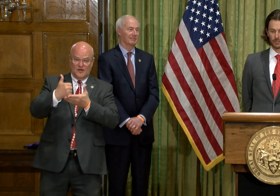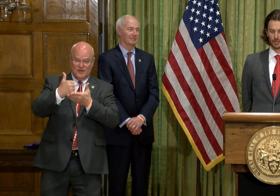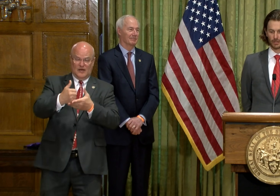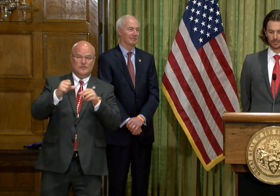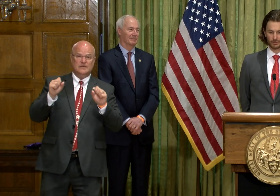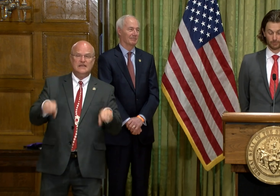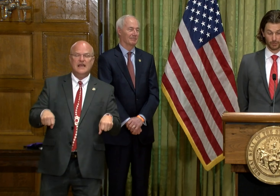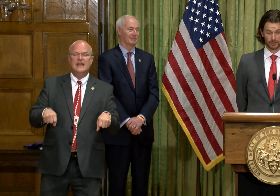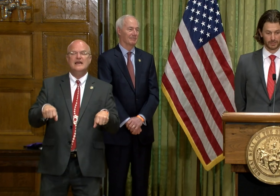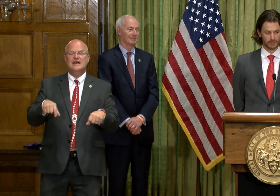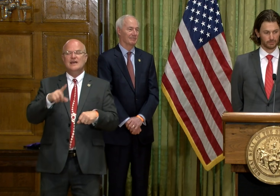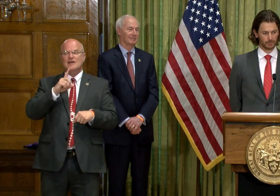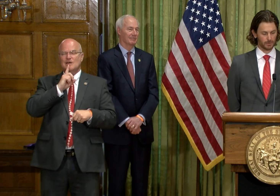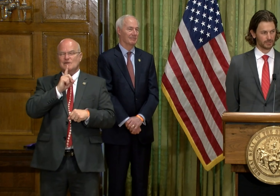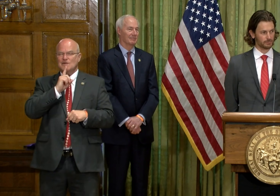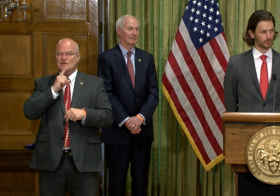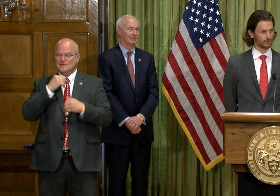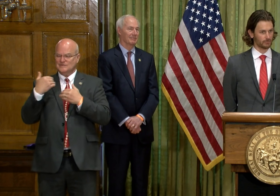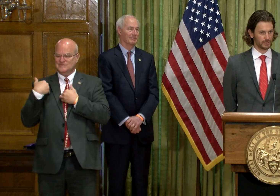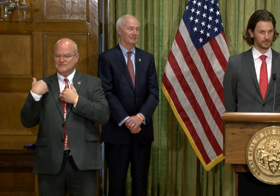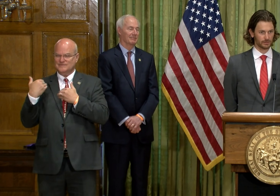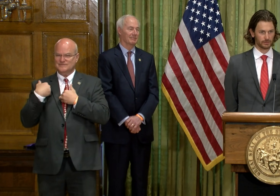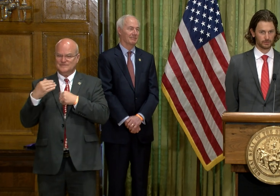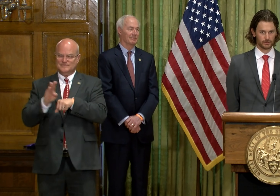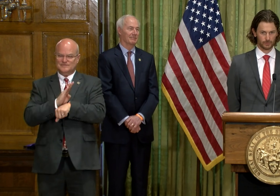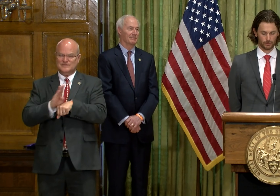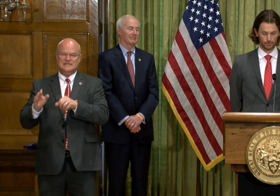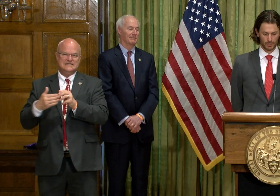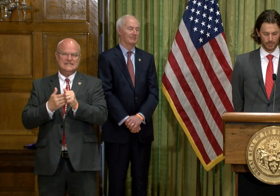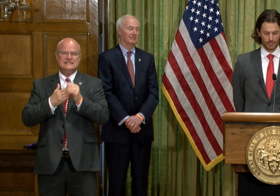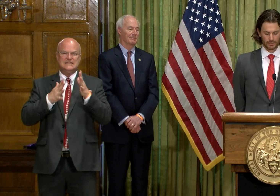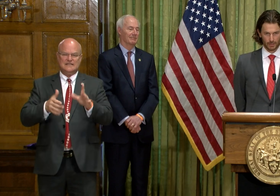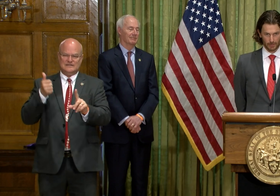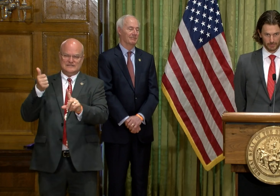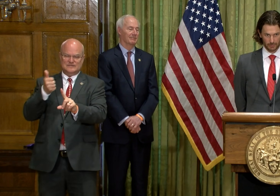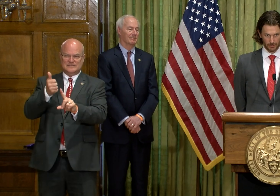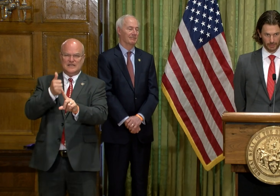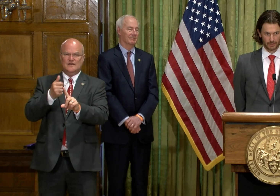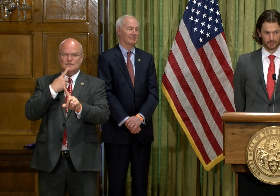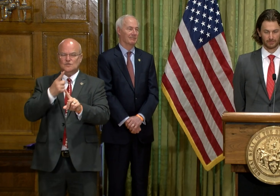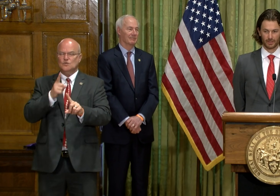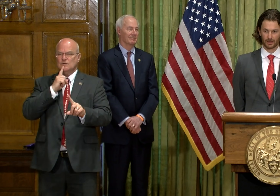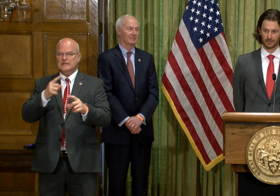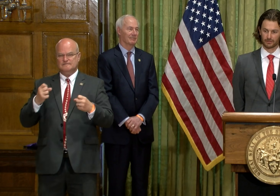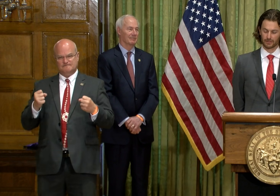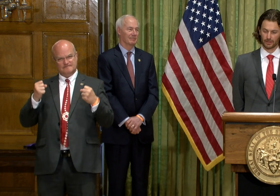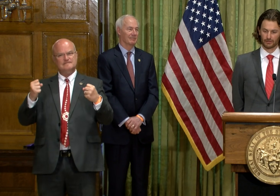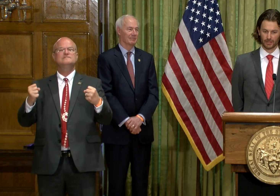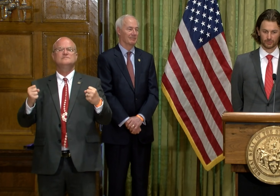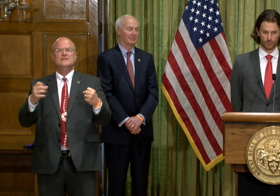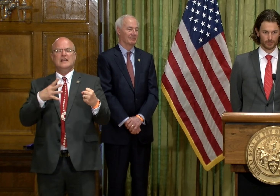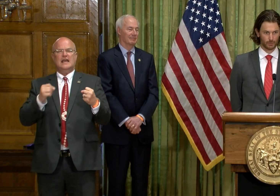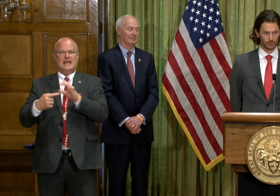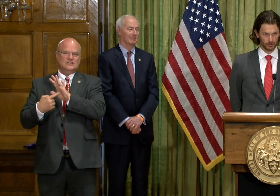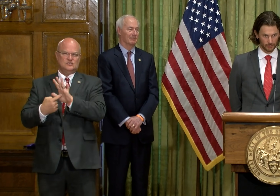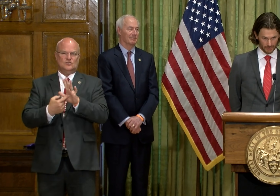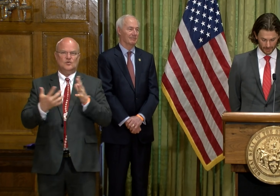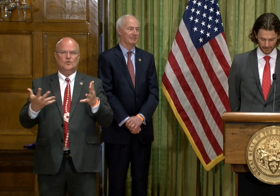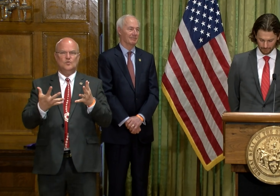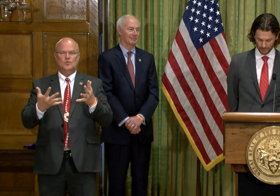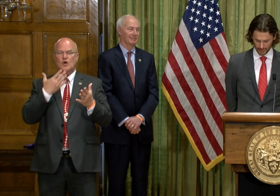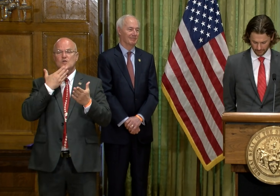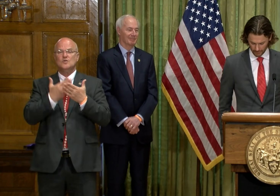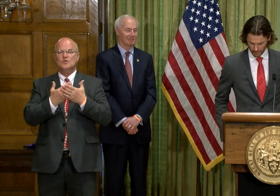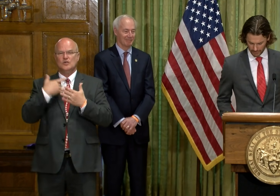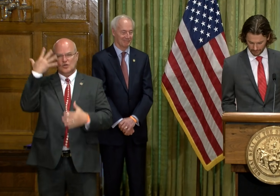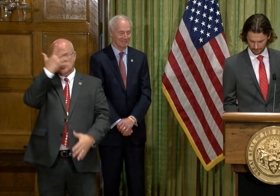possible, it really is the responsibility of business leaders to step up to the plate and show us what good looks